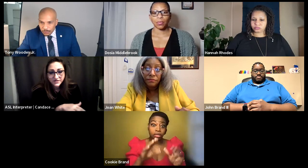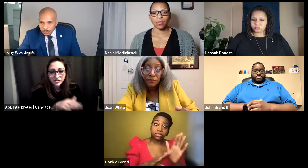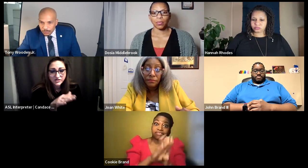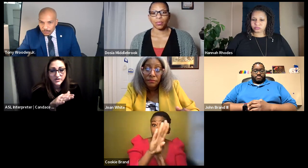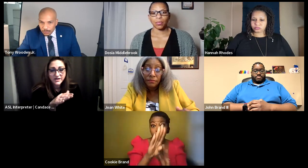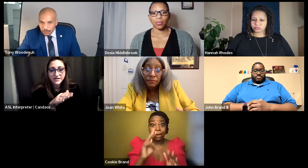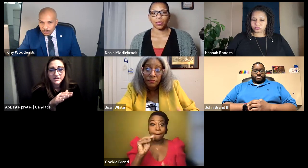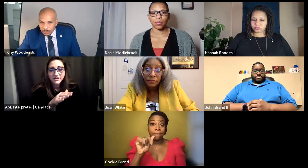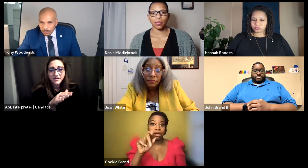the children,